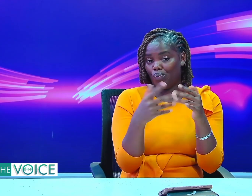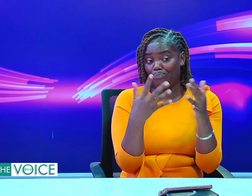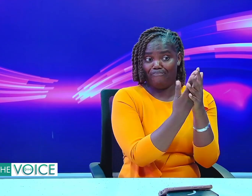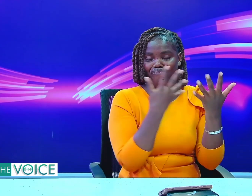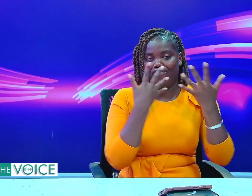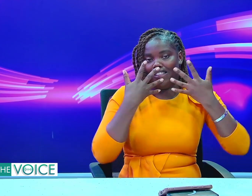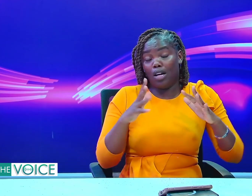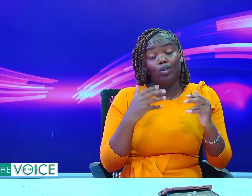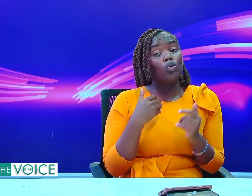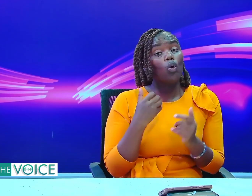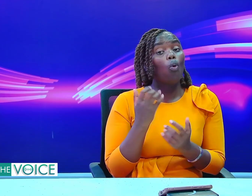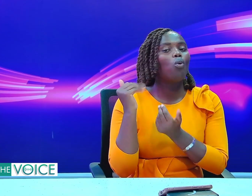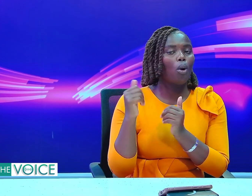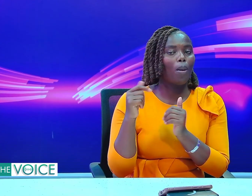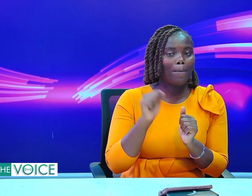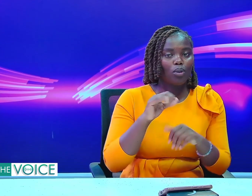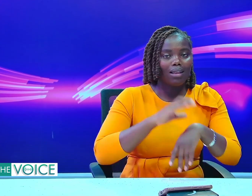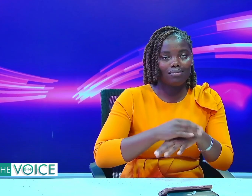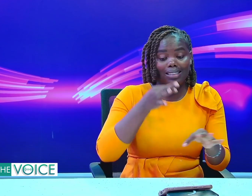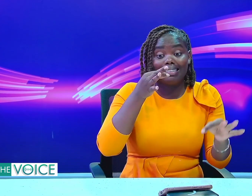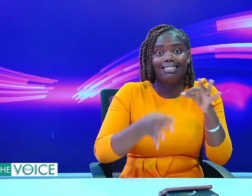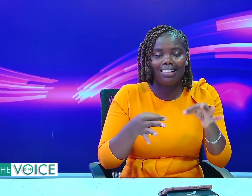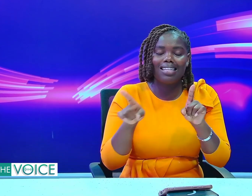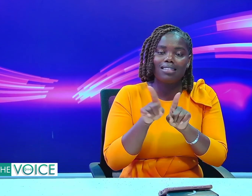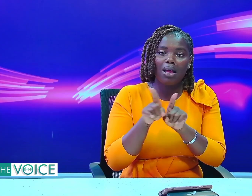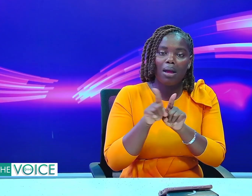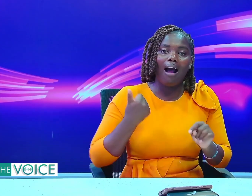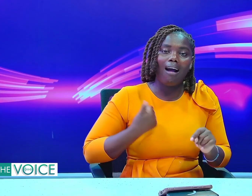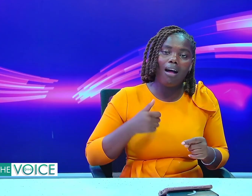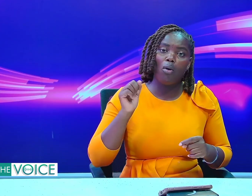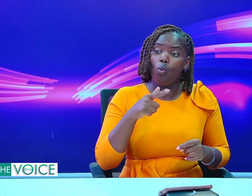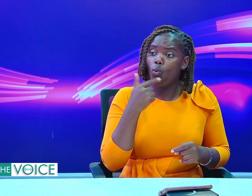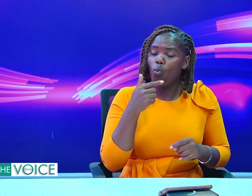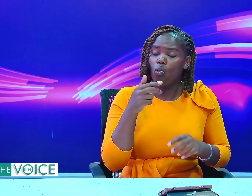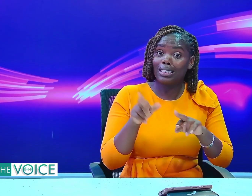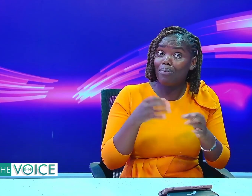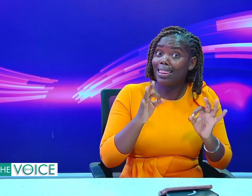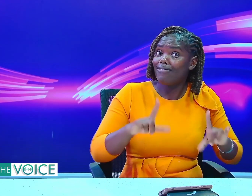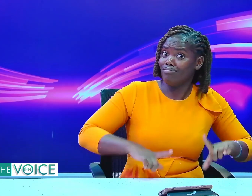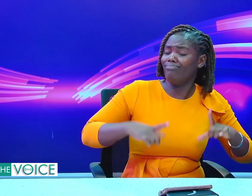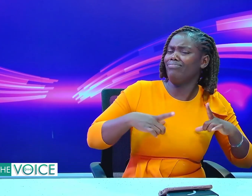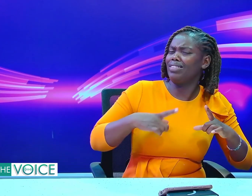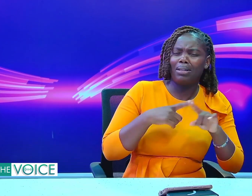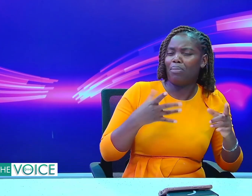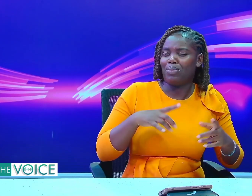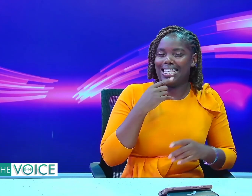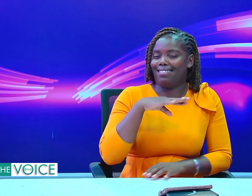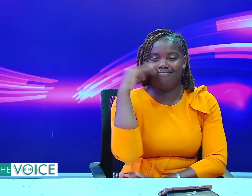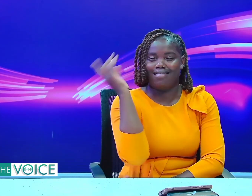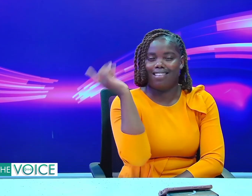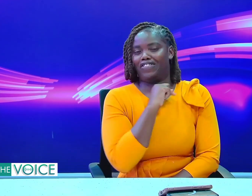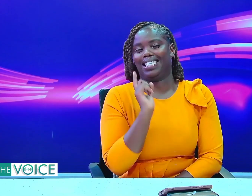in the courts. I believe the boys were arrested, and we hope that justice is going to be served for that young girl who was raped,